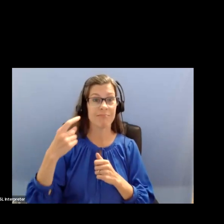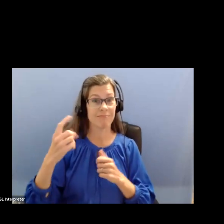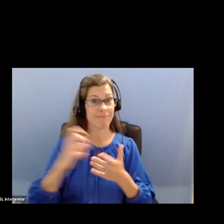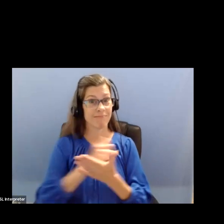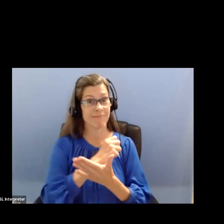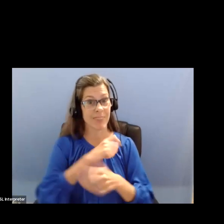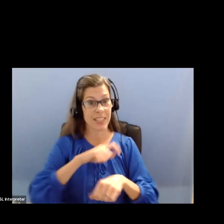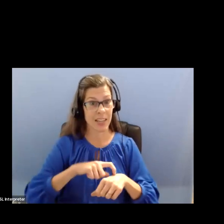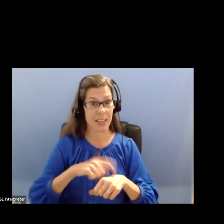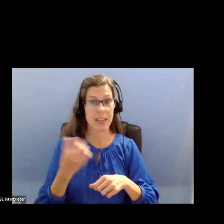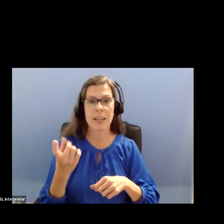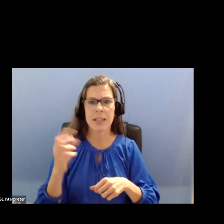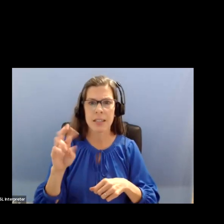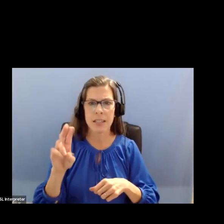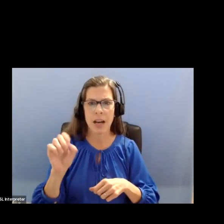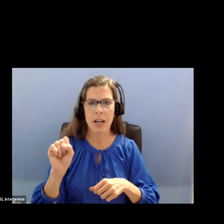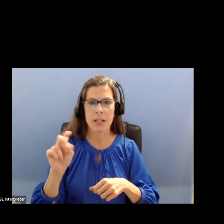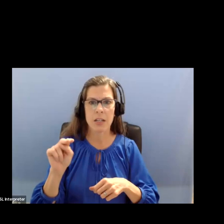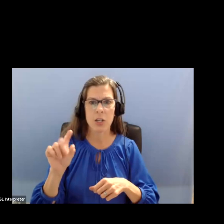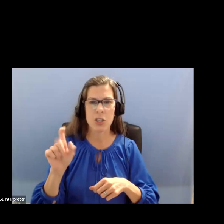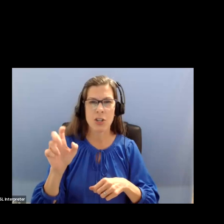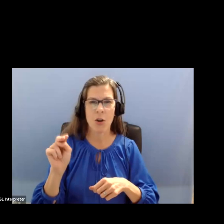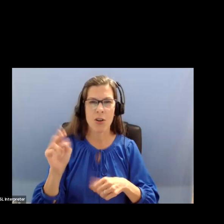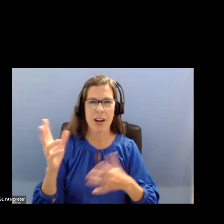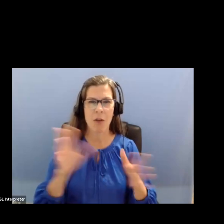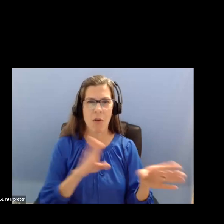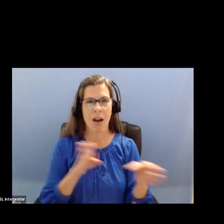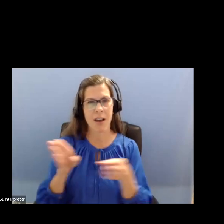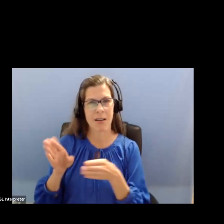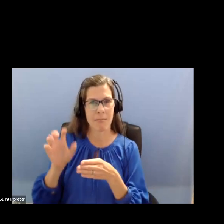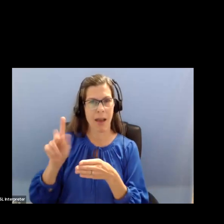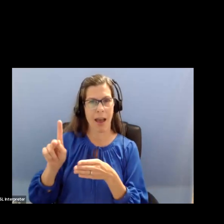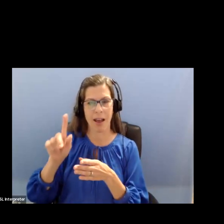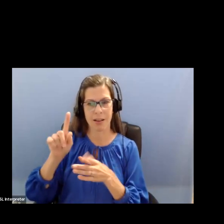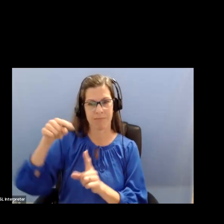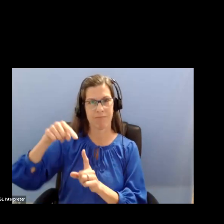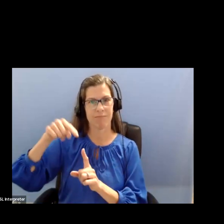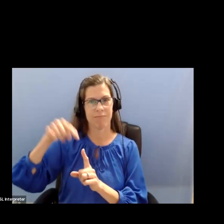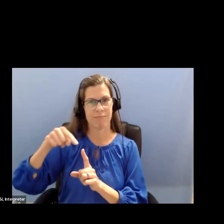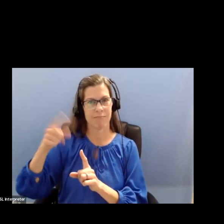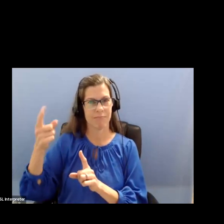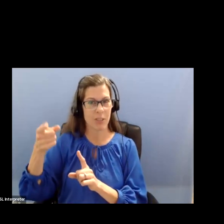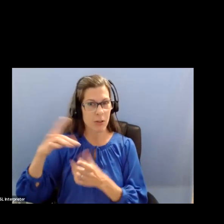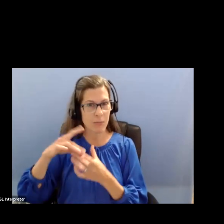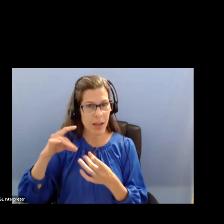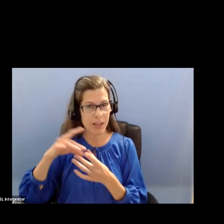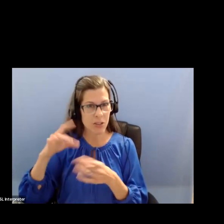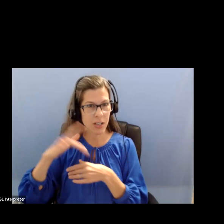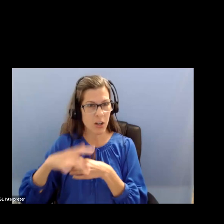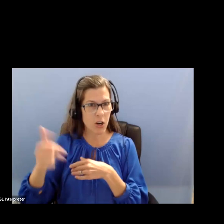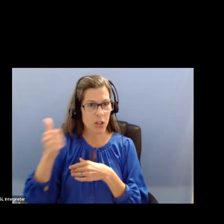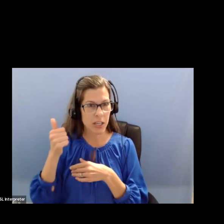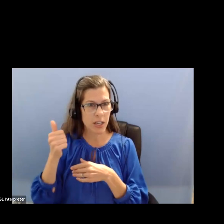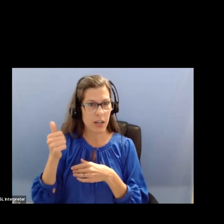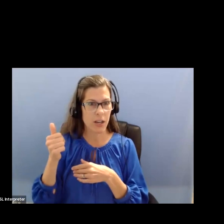Dr. Snowden, I want to go back to something that you mentioned earlier about how, and I'm not going to put it